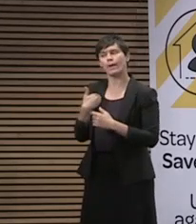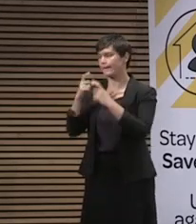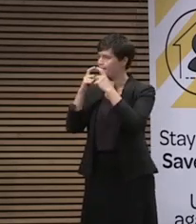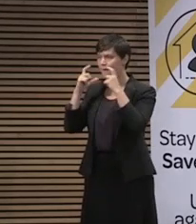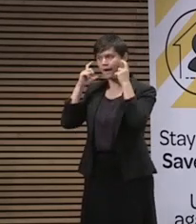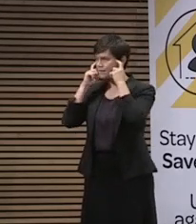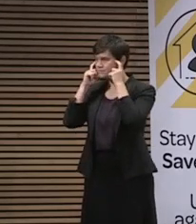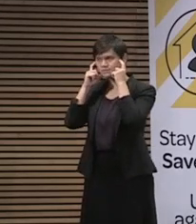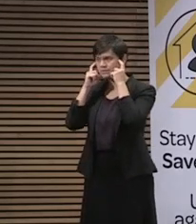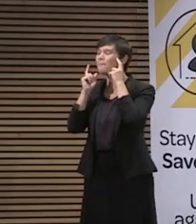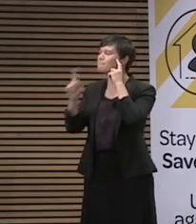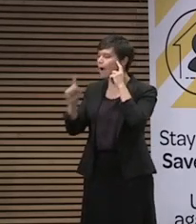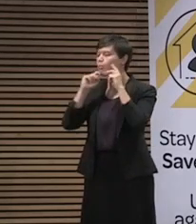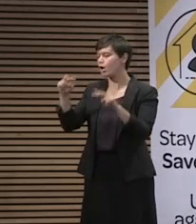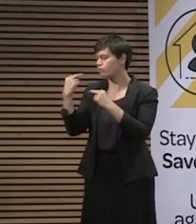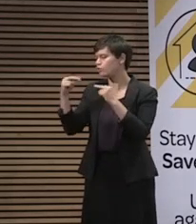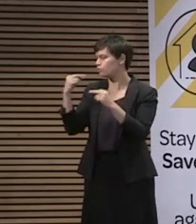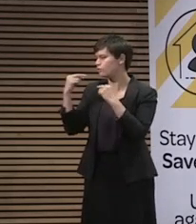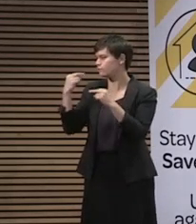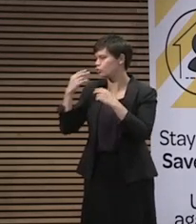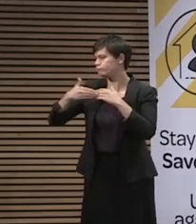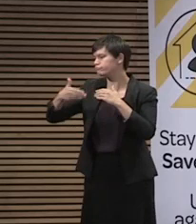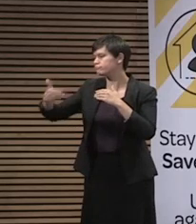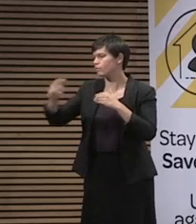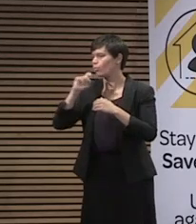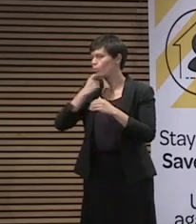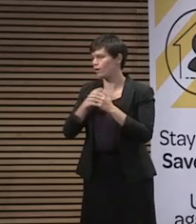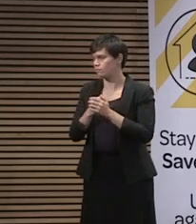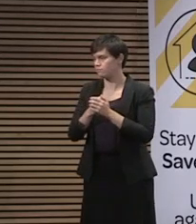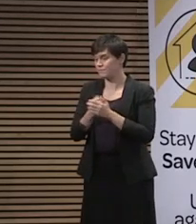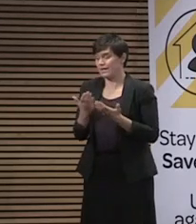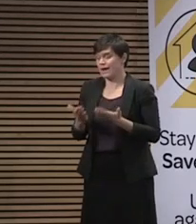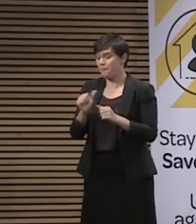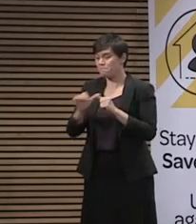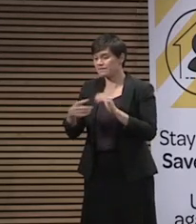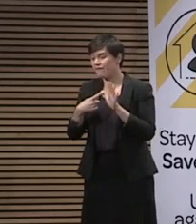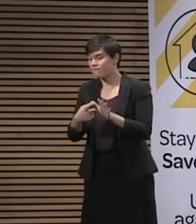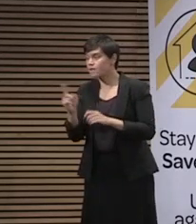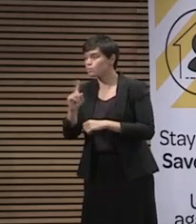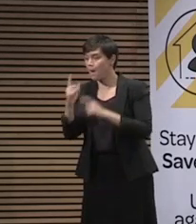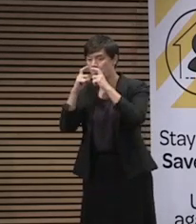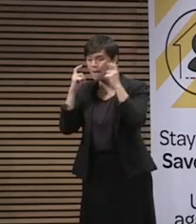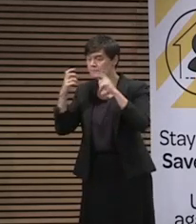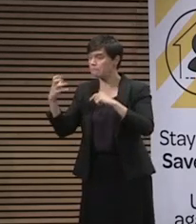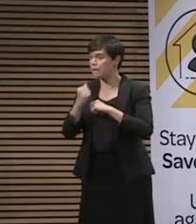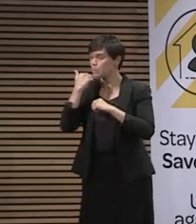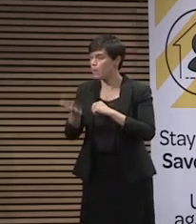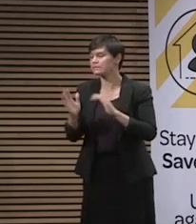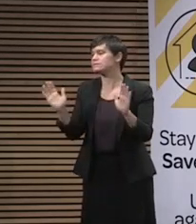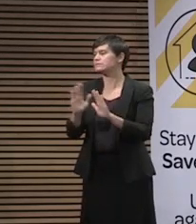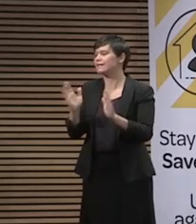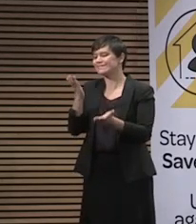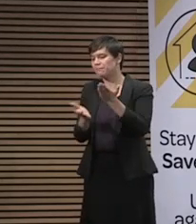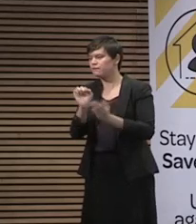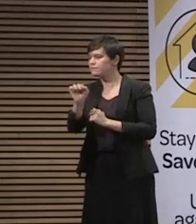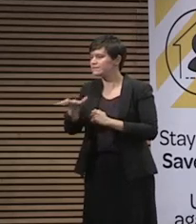have this under constant review, and I've asked my clinical team, it's the best advice we have at the moment, just to have a look and see what other countries are doing to make sure we're on